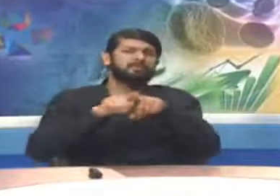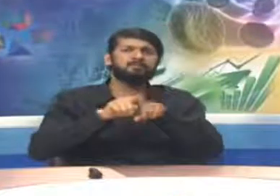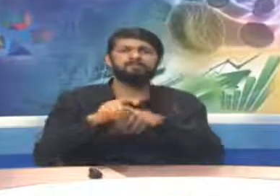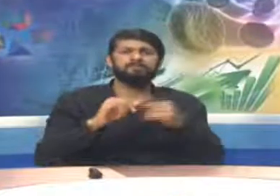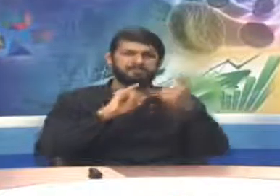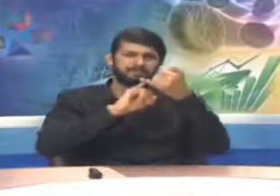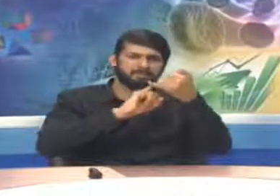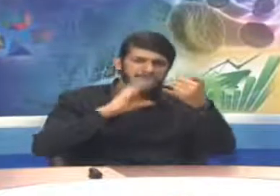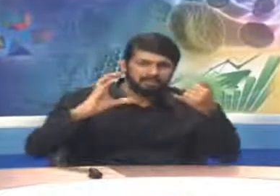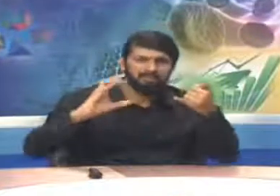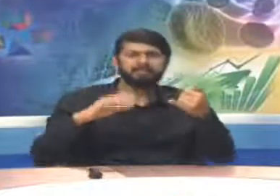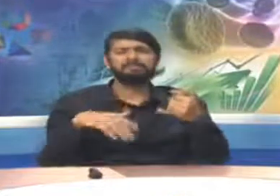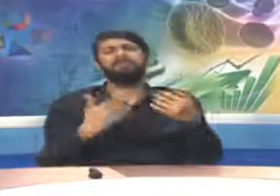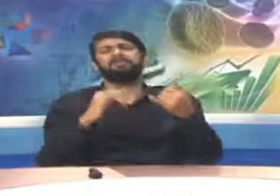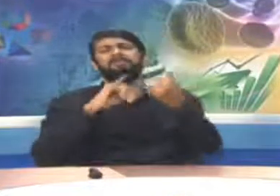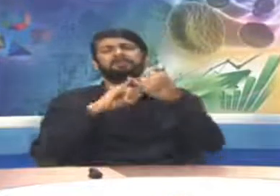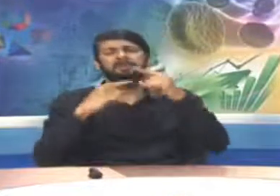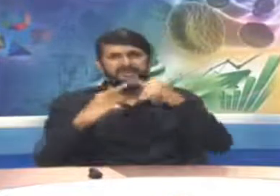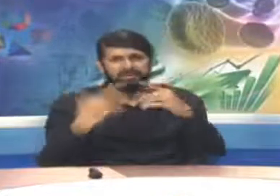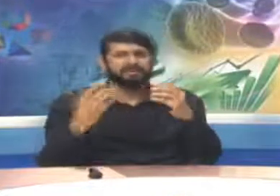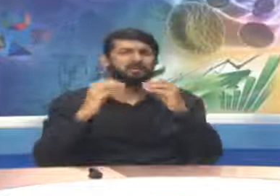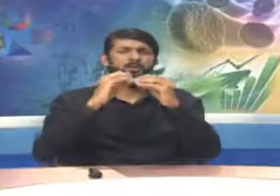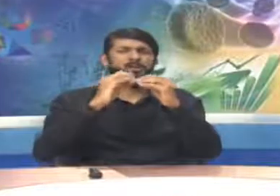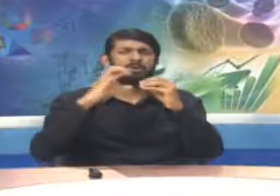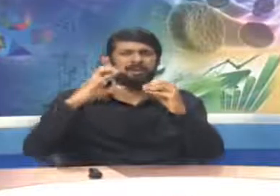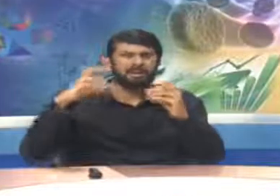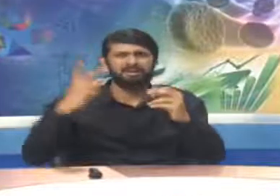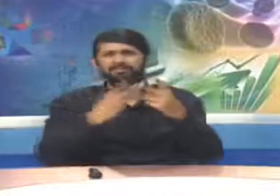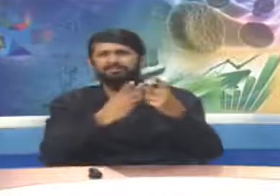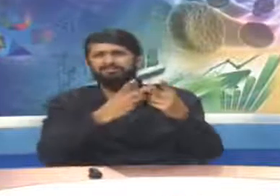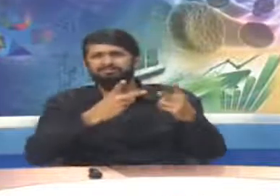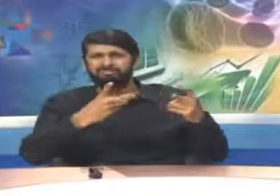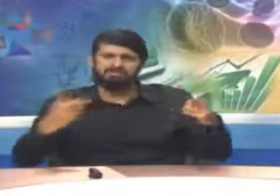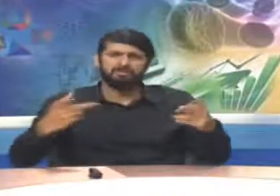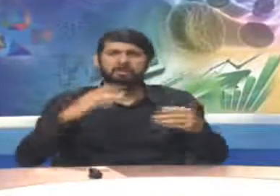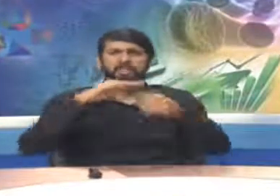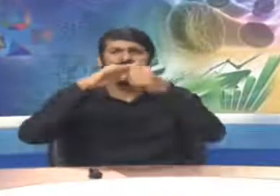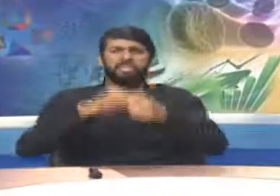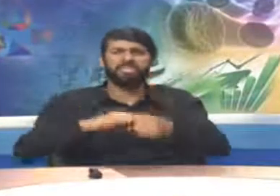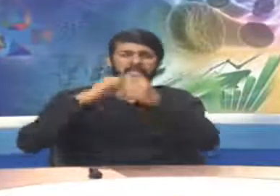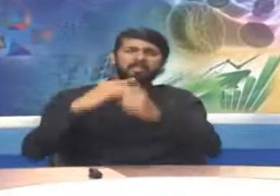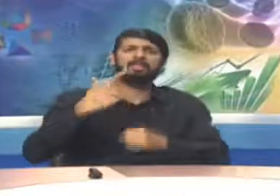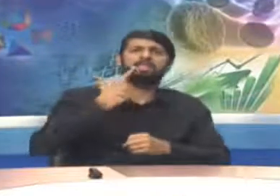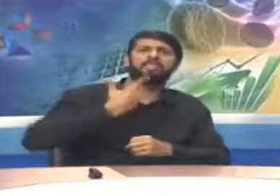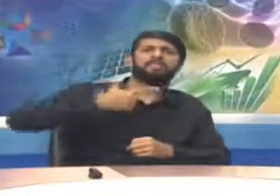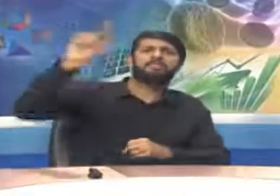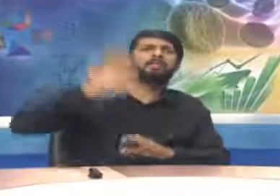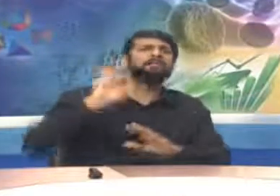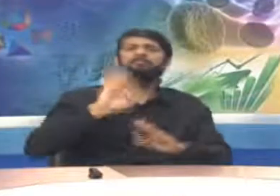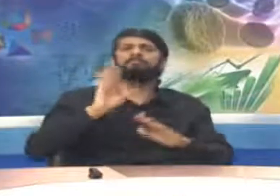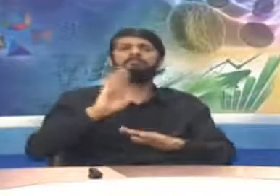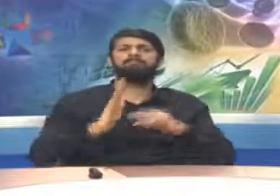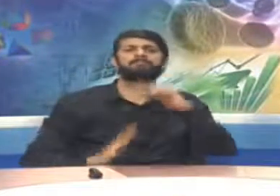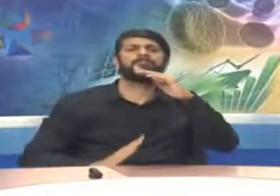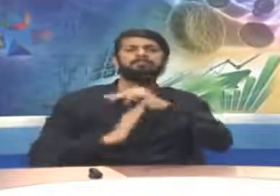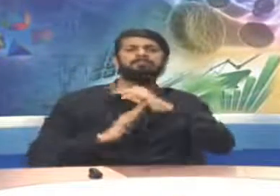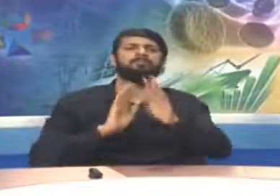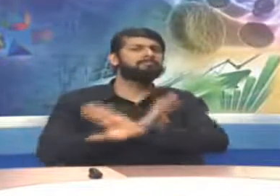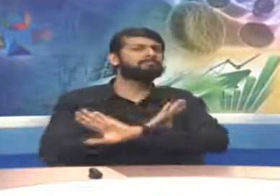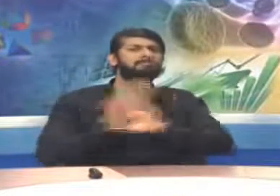Next is explain Gandhi's steadfast opposition to discrimination based on